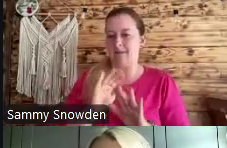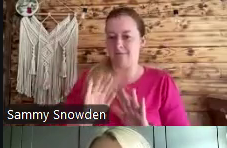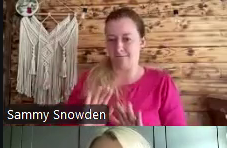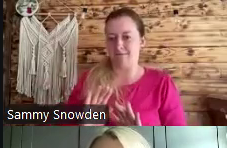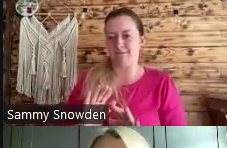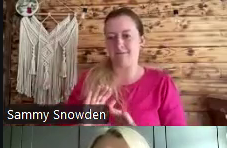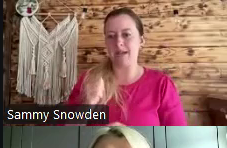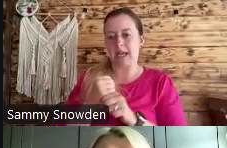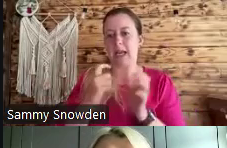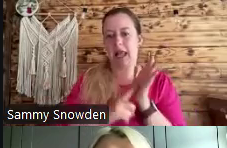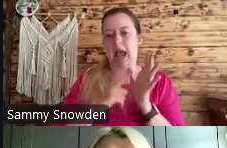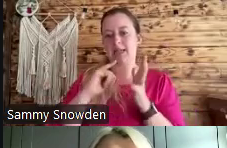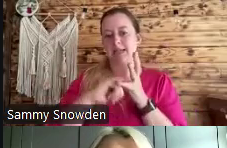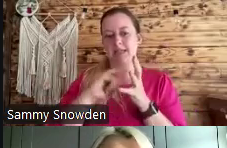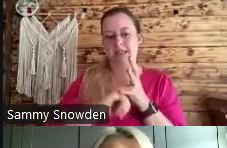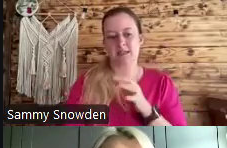bathroom, isn't it?